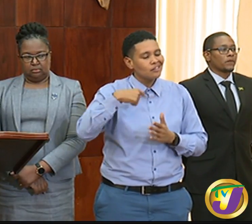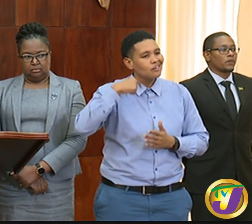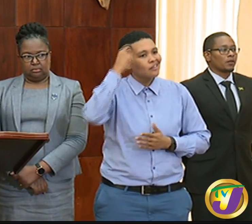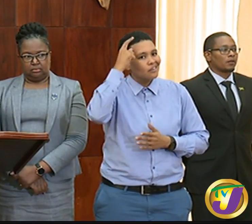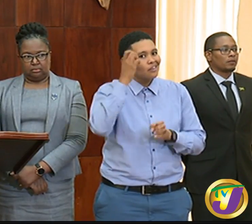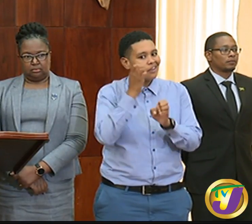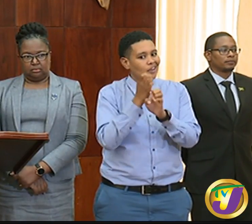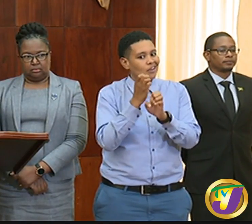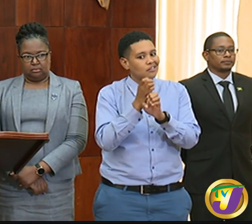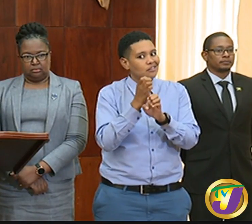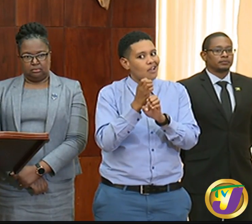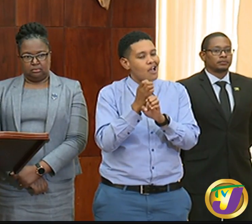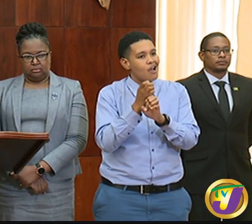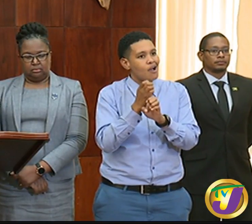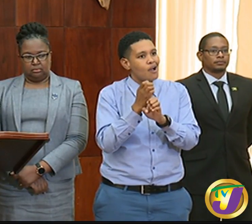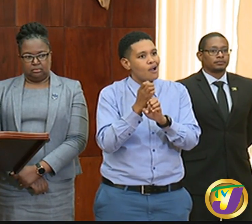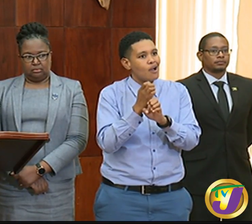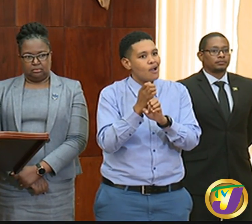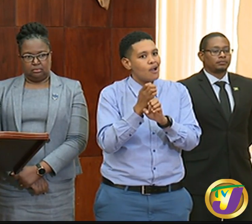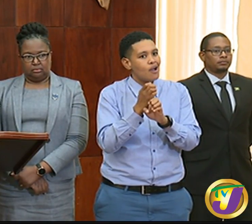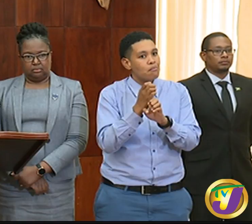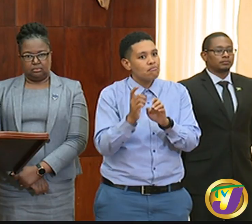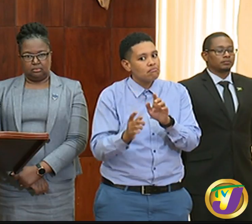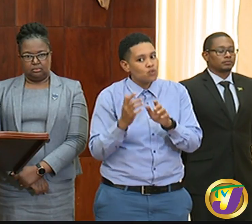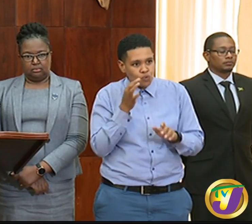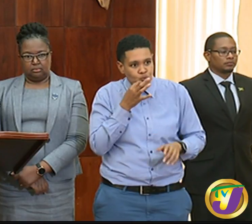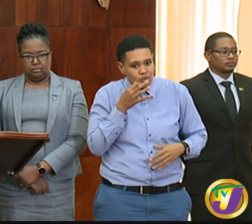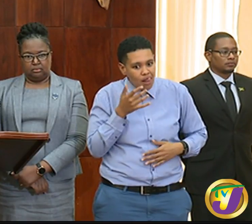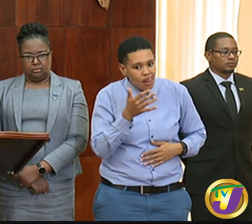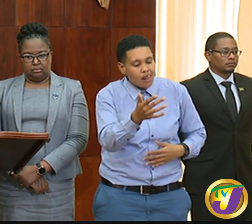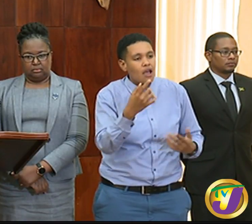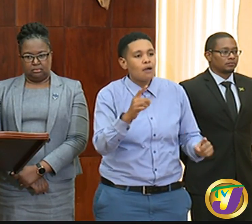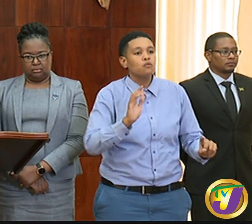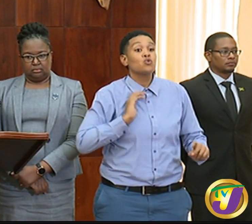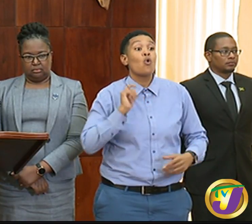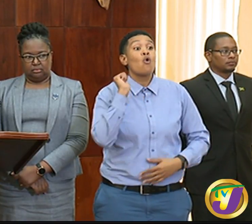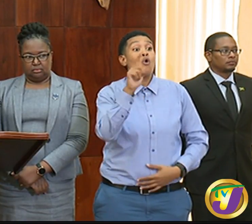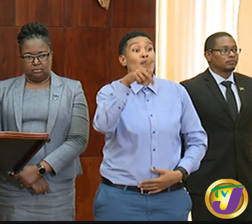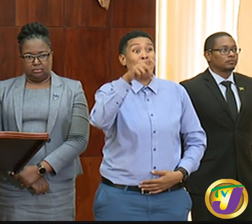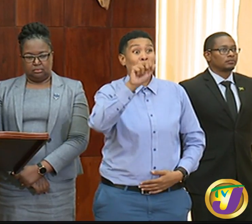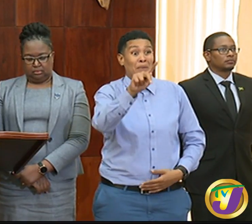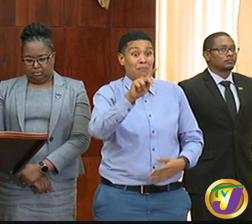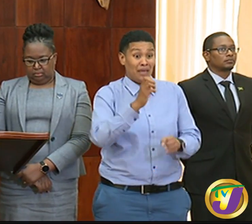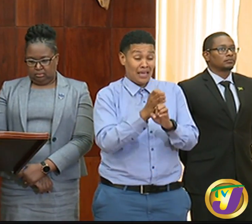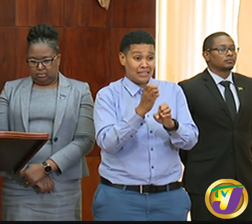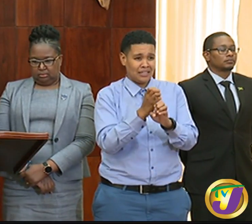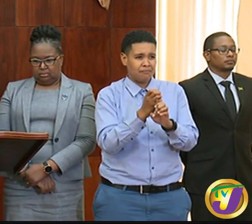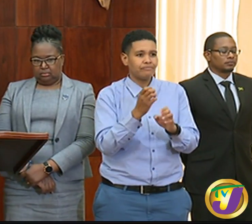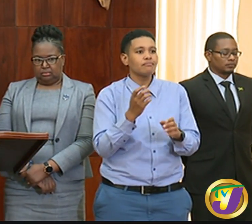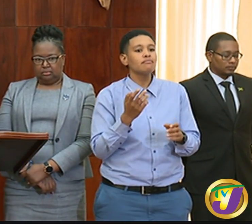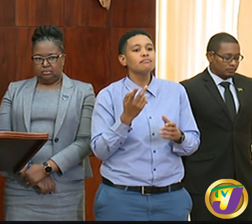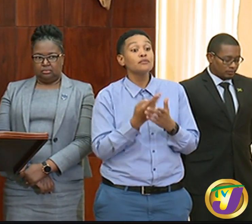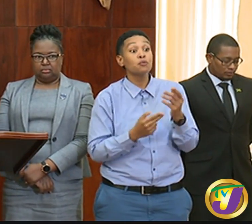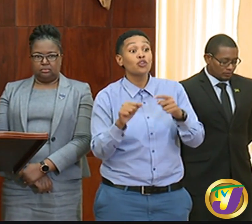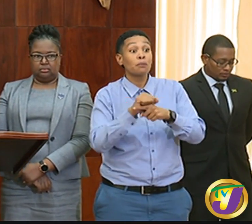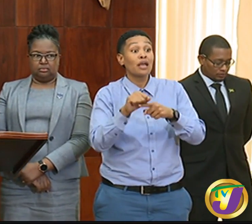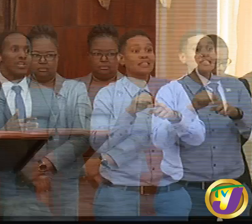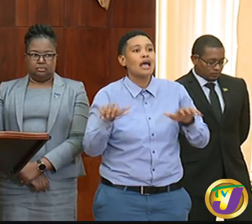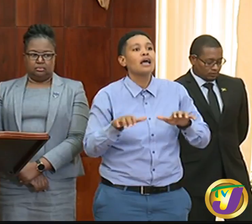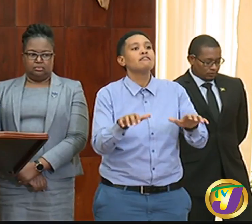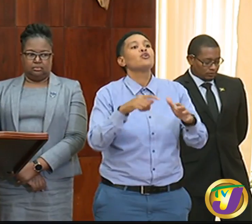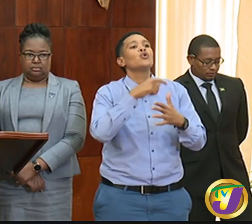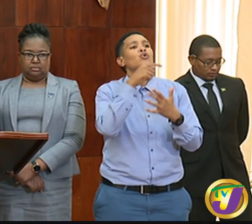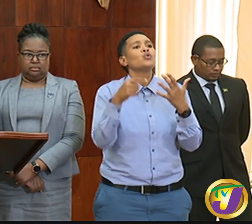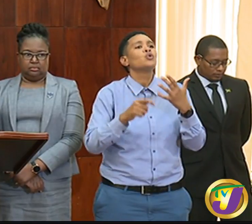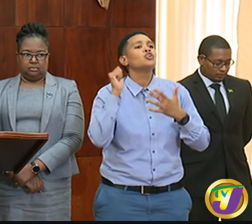there's an exam, that there is an examination that is upcoming. So certainly all our PEP examinations, workbook, practice activities, those